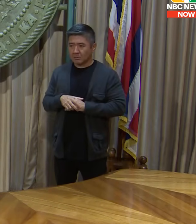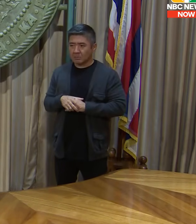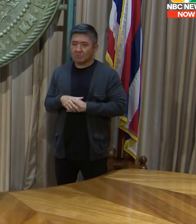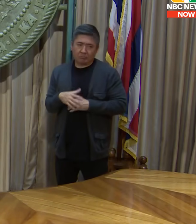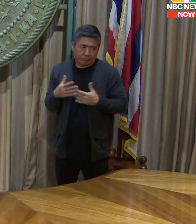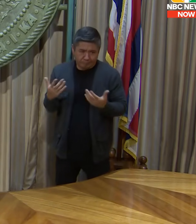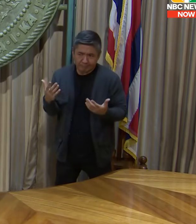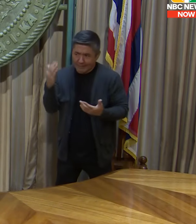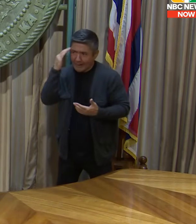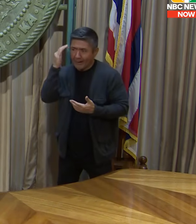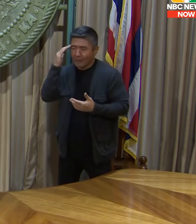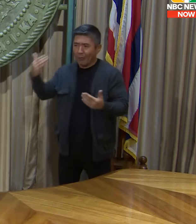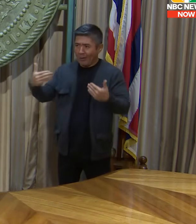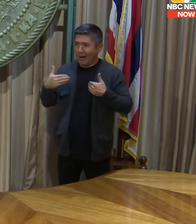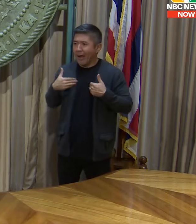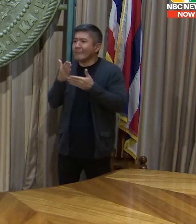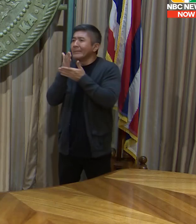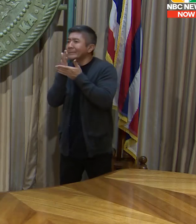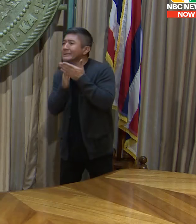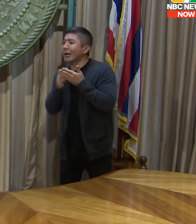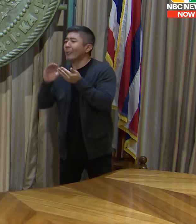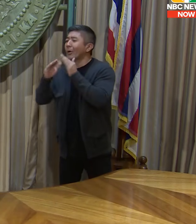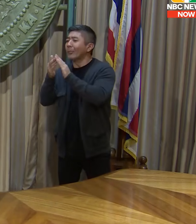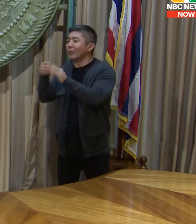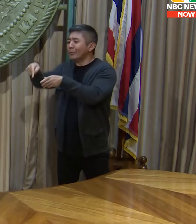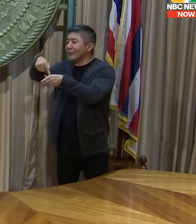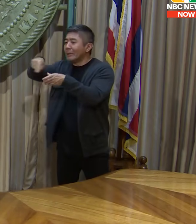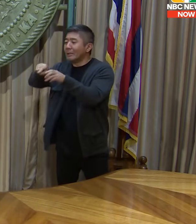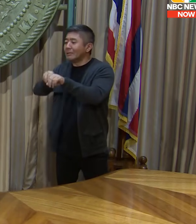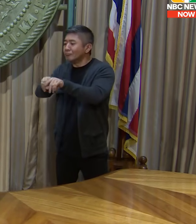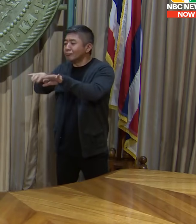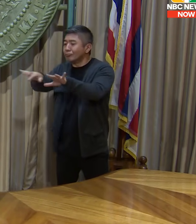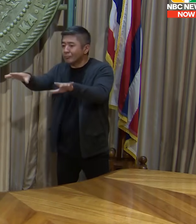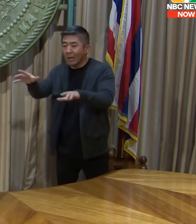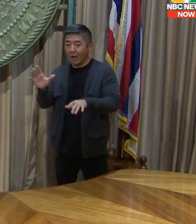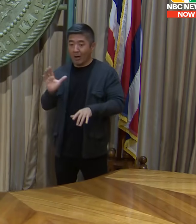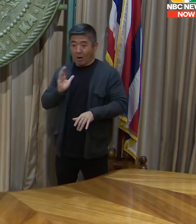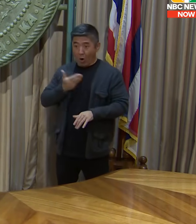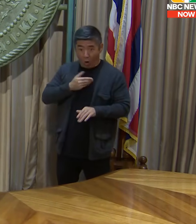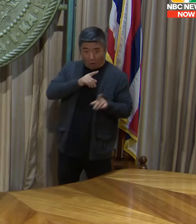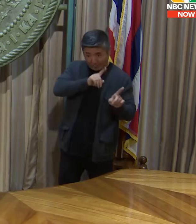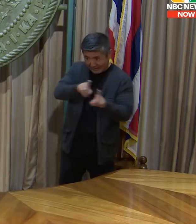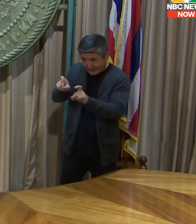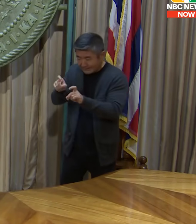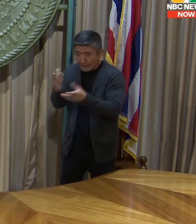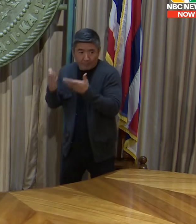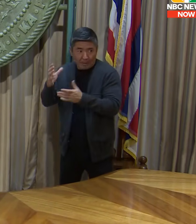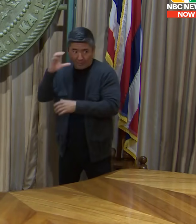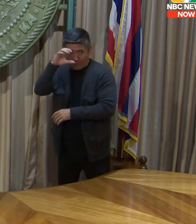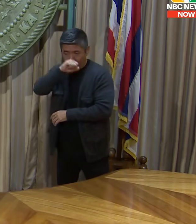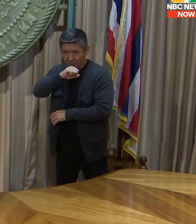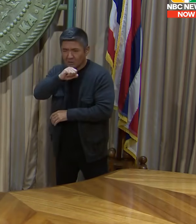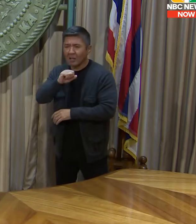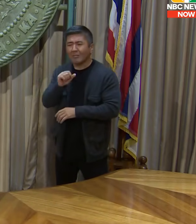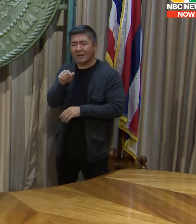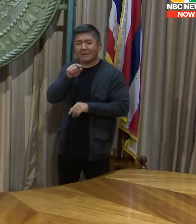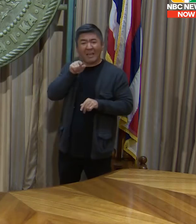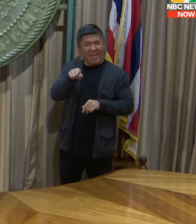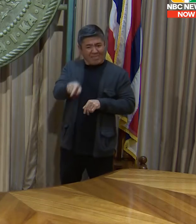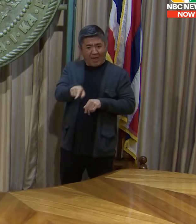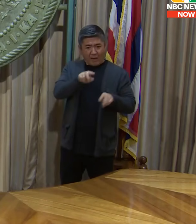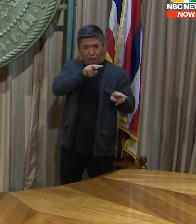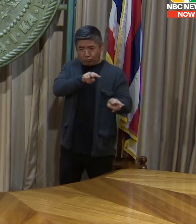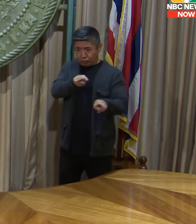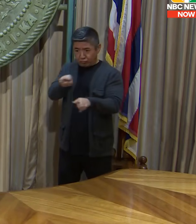some localized transmission occurring that we've missed in our survey. Nevertheless, it is a very important tool for us in determining